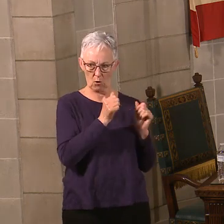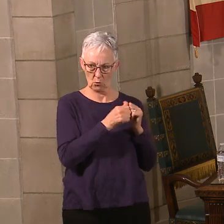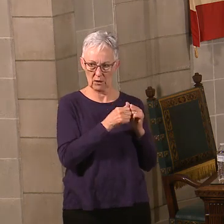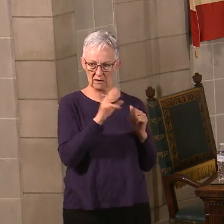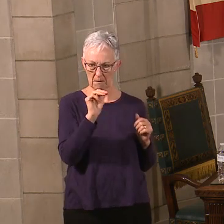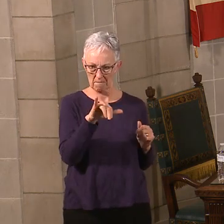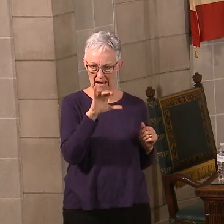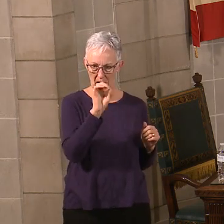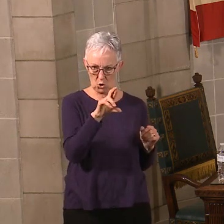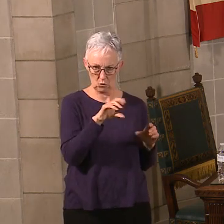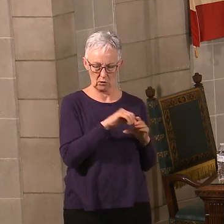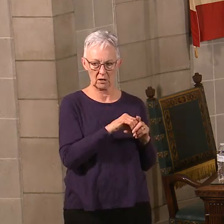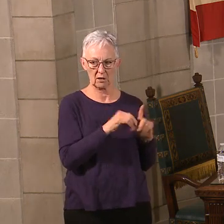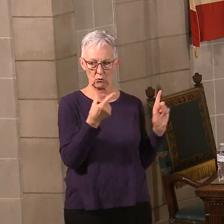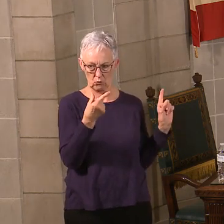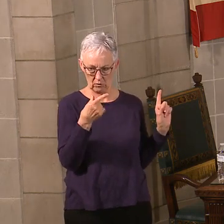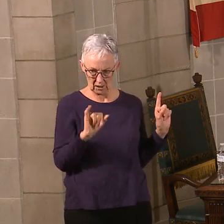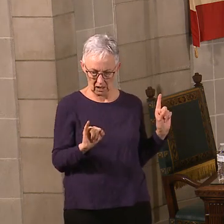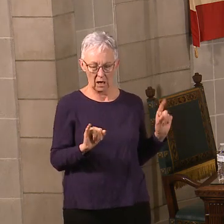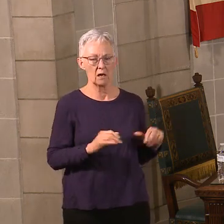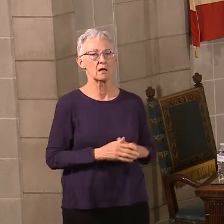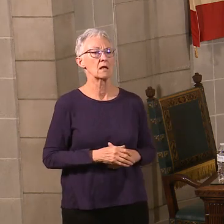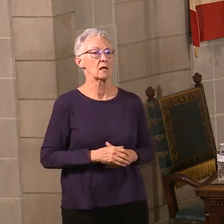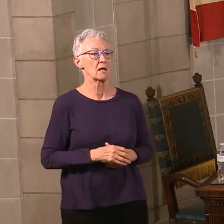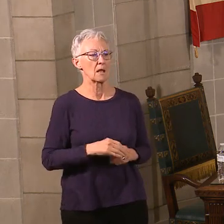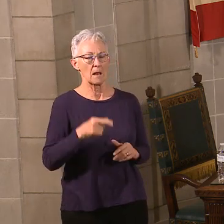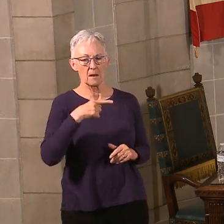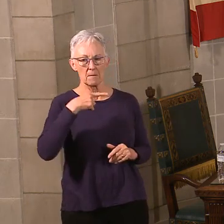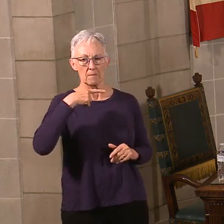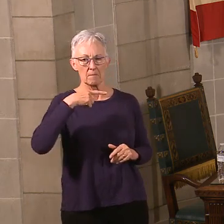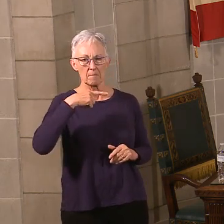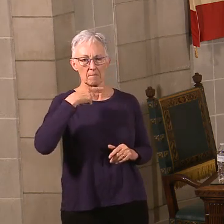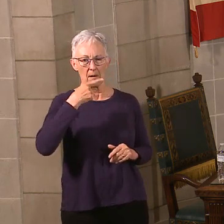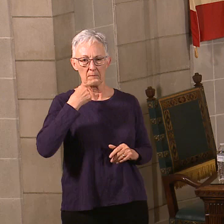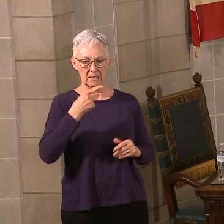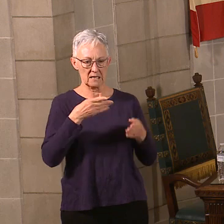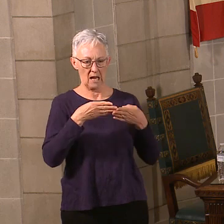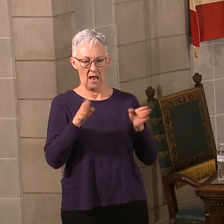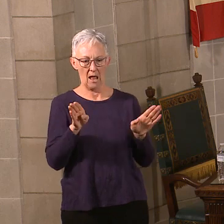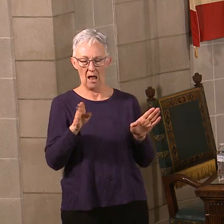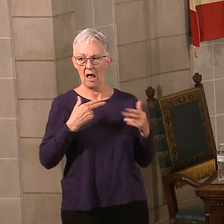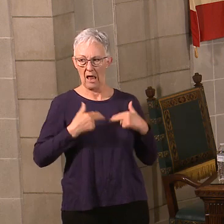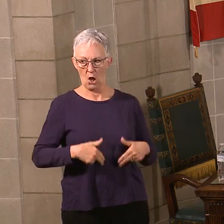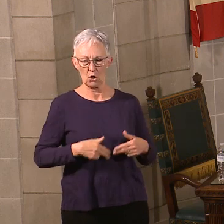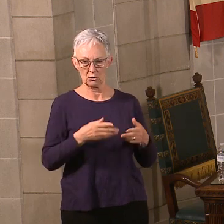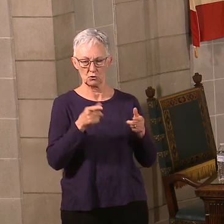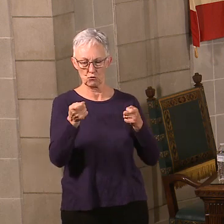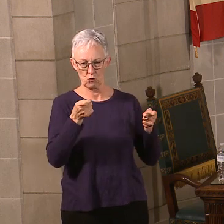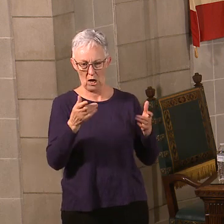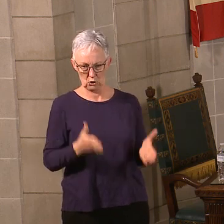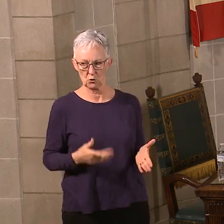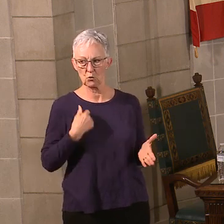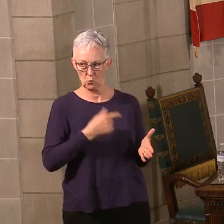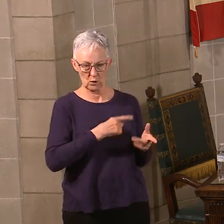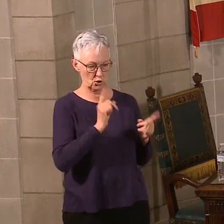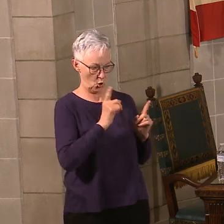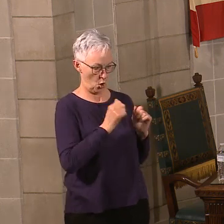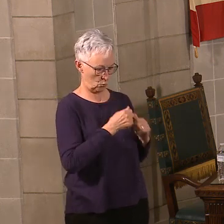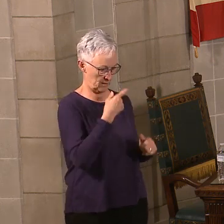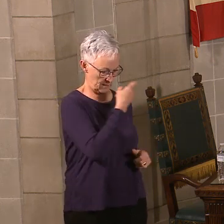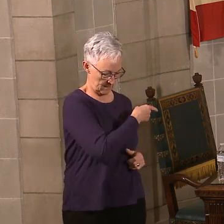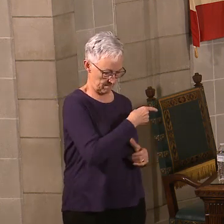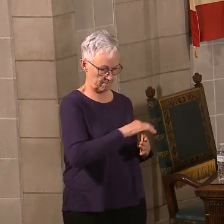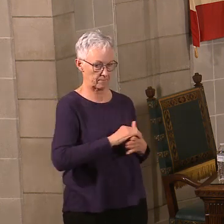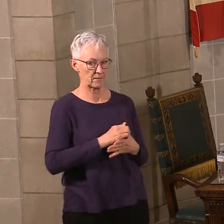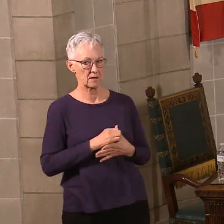director. And we talked about some additional steps we can take in Grand Island. I want to thank the doctors and the mayor and the public